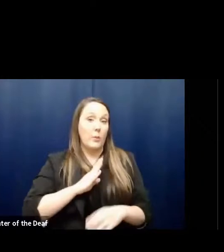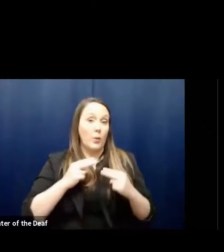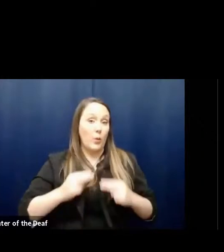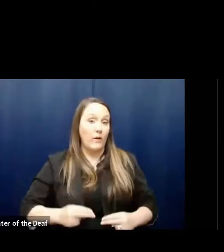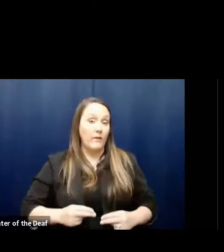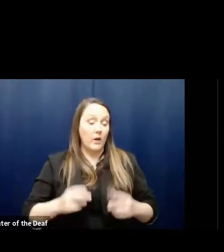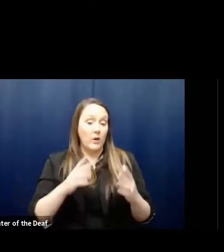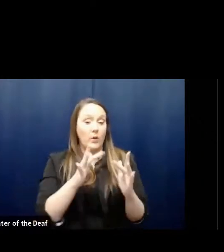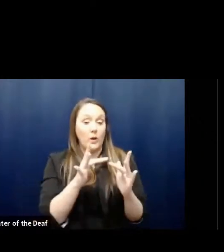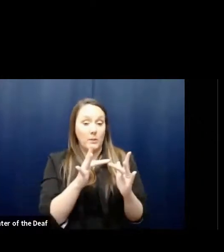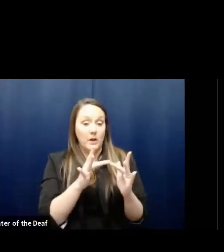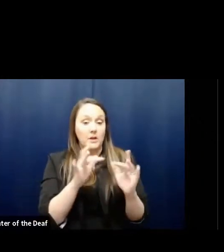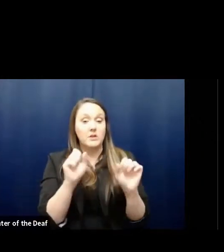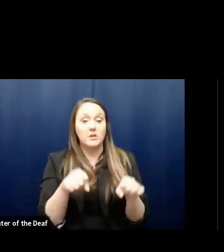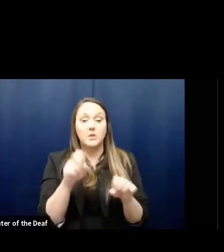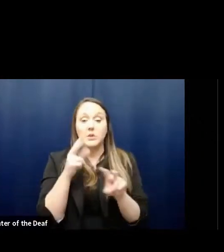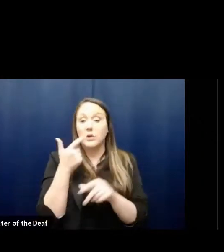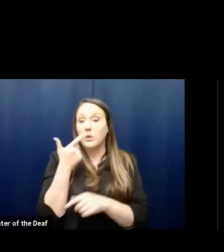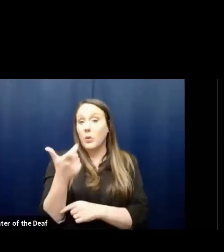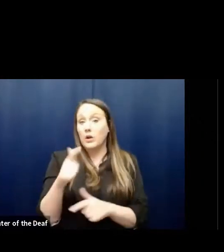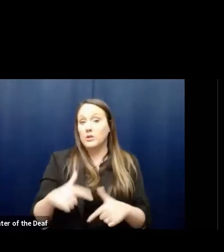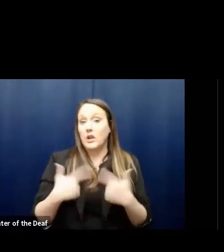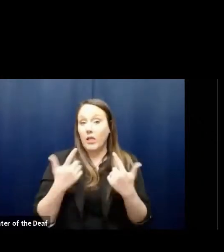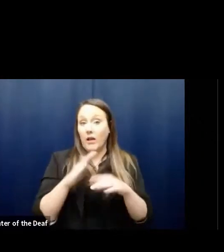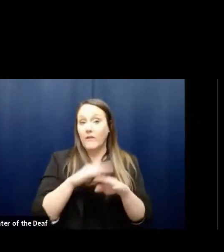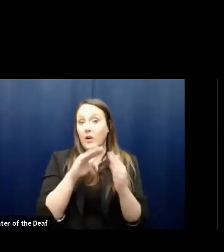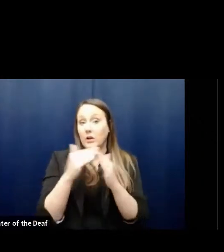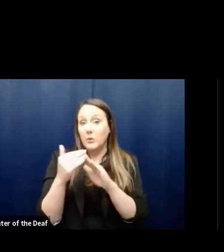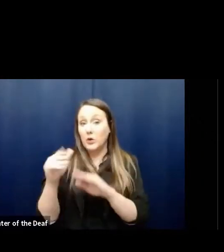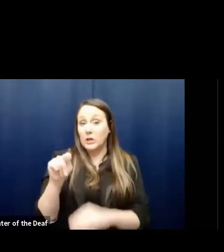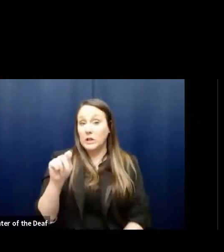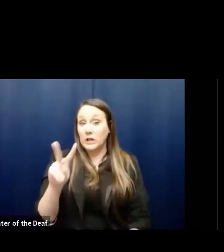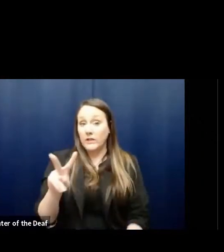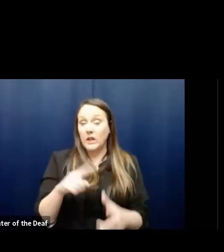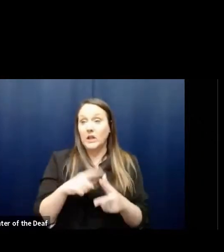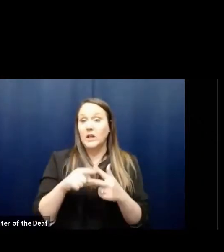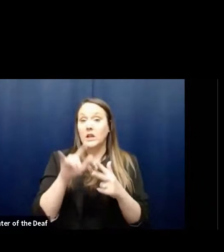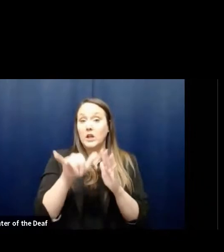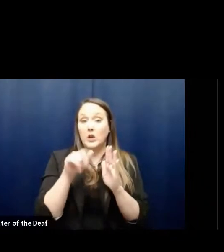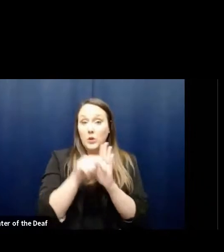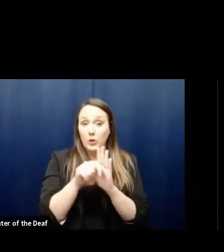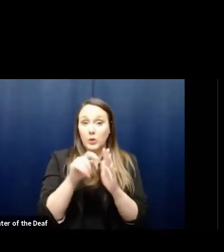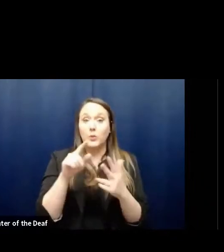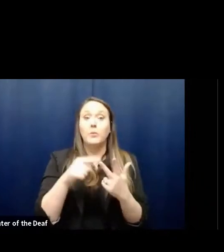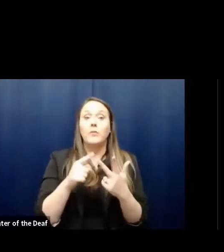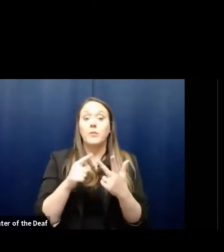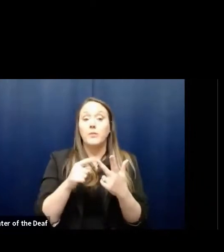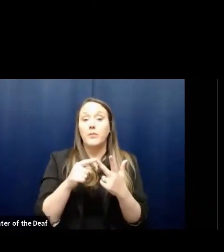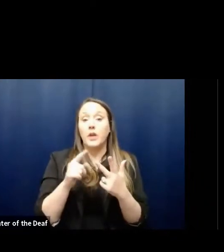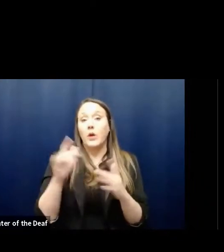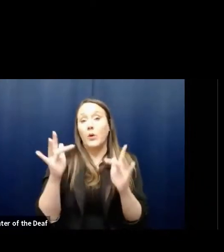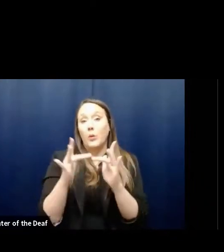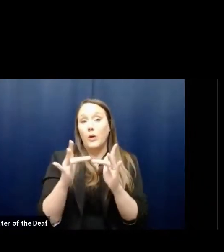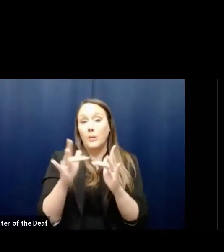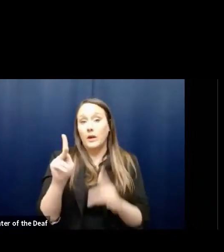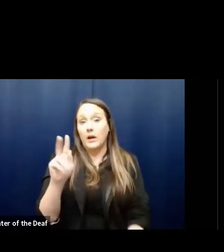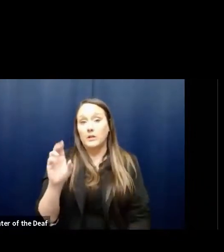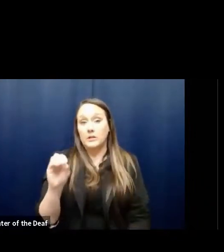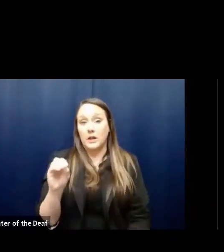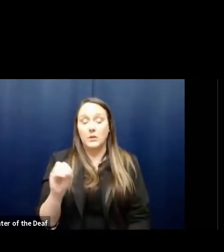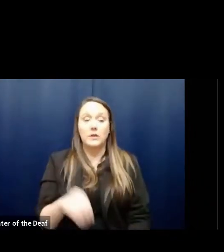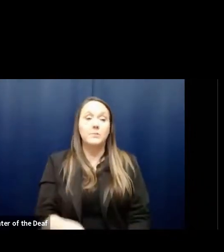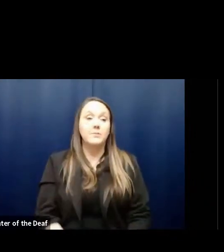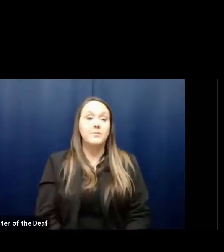meeting live on community television, the Knox County YouTube page, or the Knox County website. Well, now we'll look at the